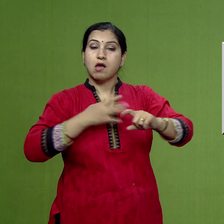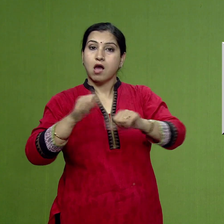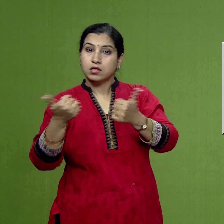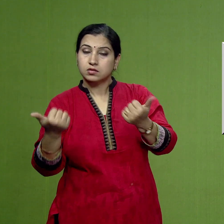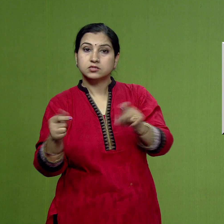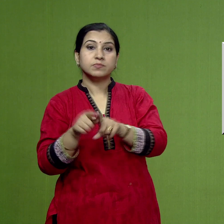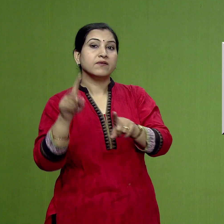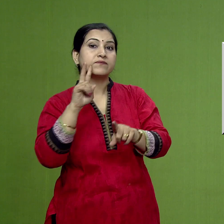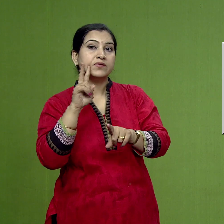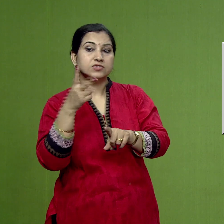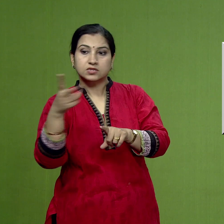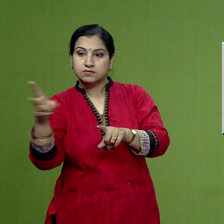vegetation.